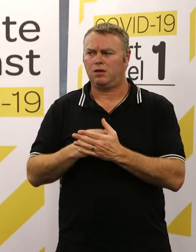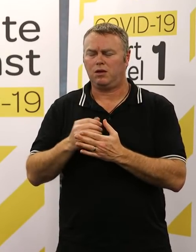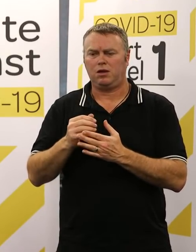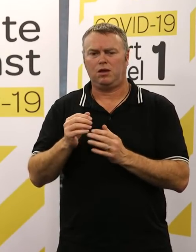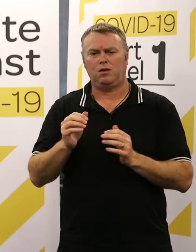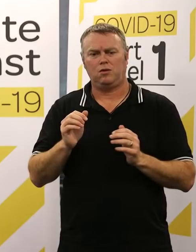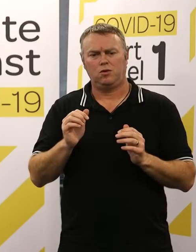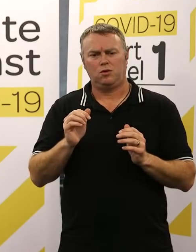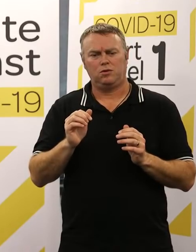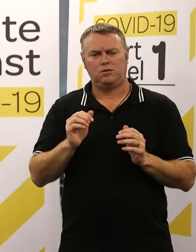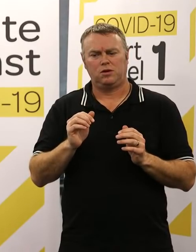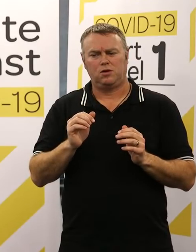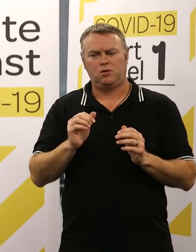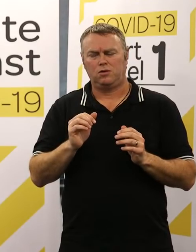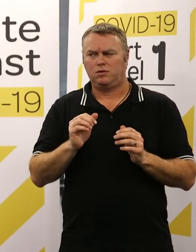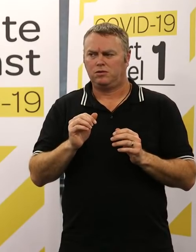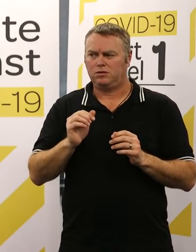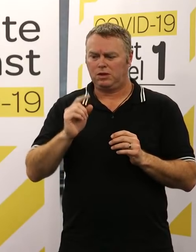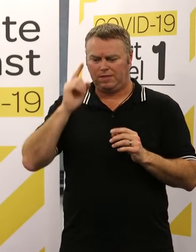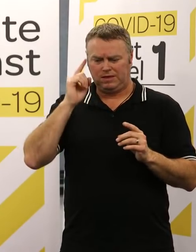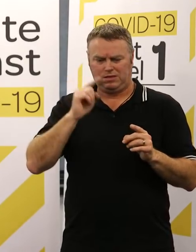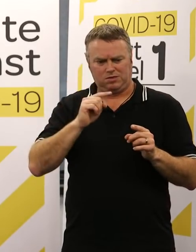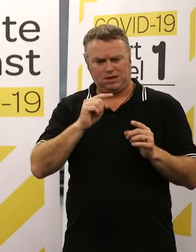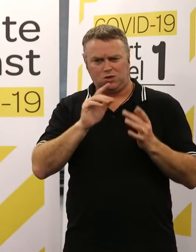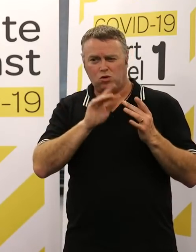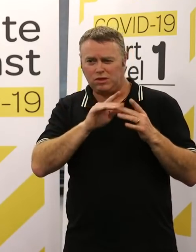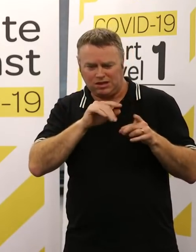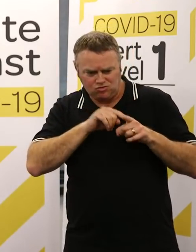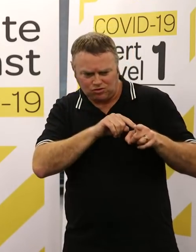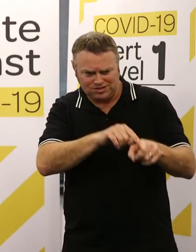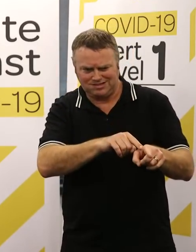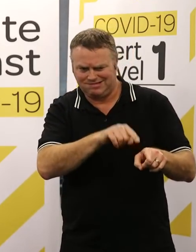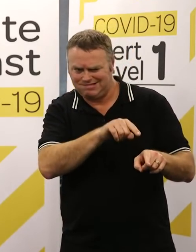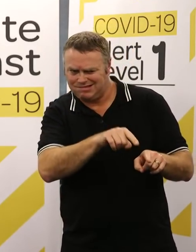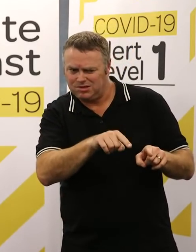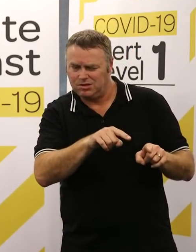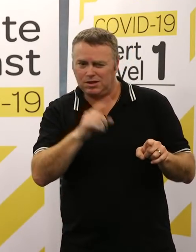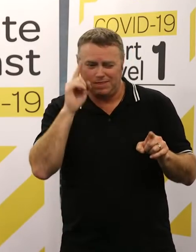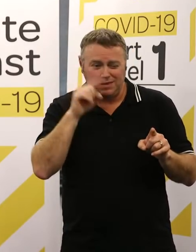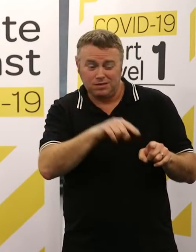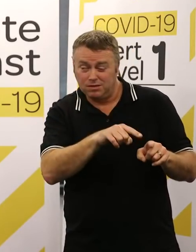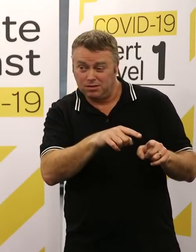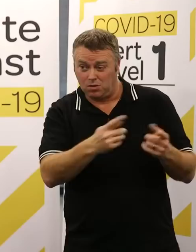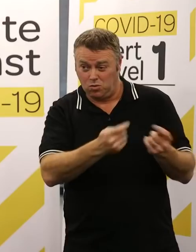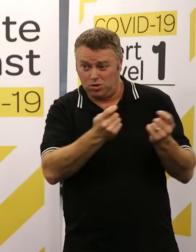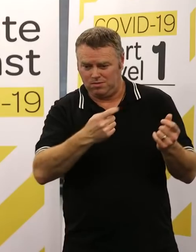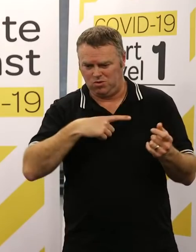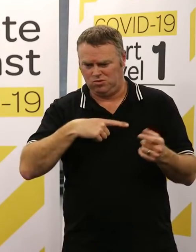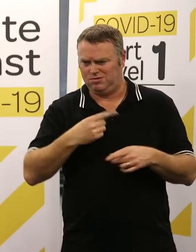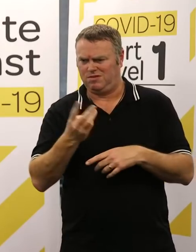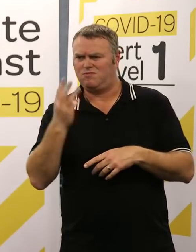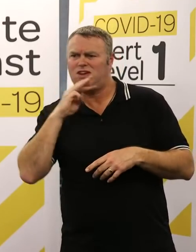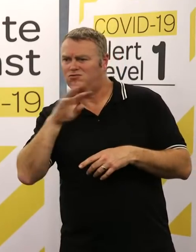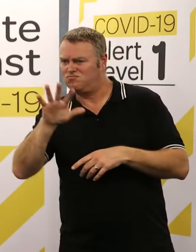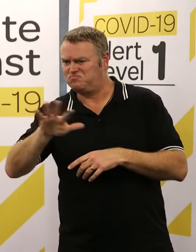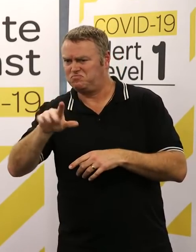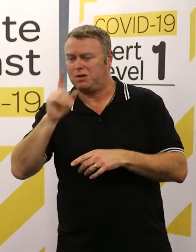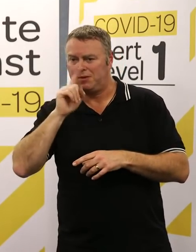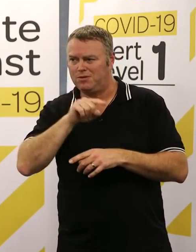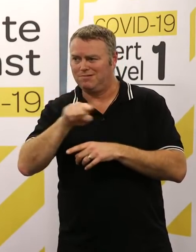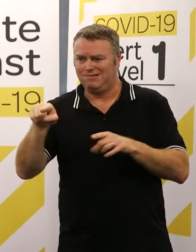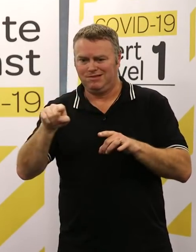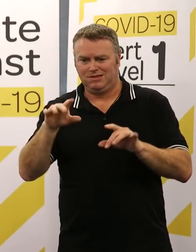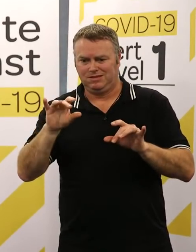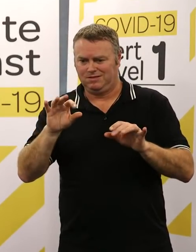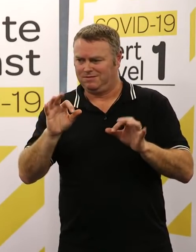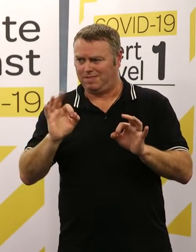can't be trusted when it comes to contacting health officials? Well, I'm not sure if it's a lack of trust on their part, but the message may not have got